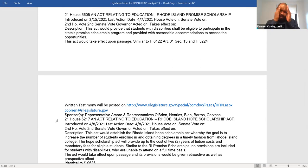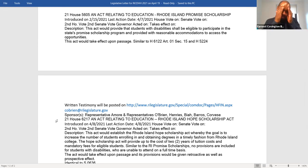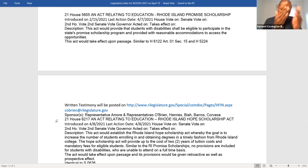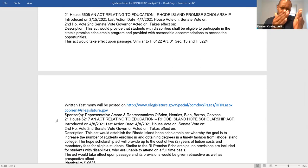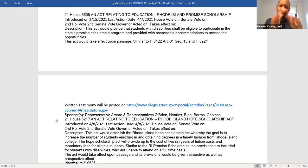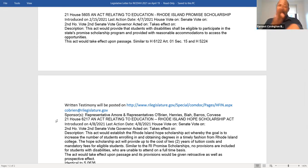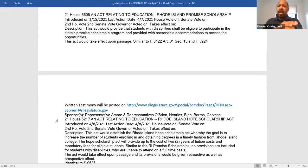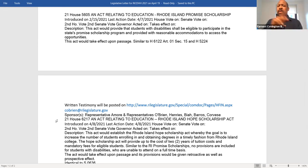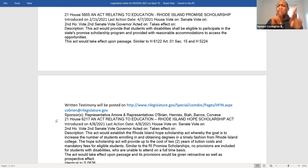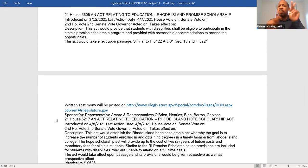Island